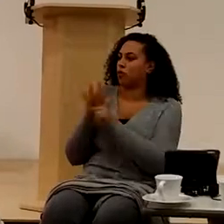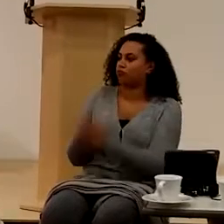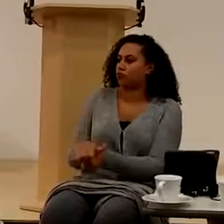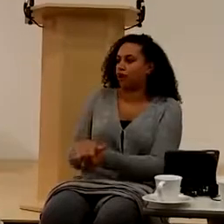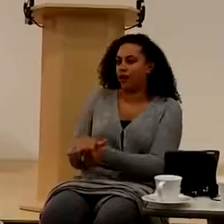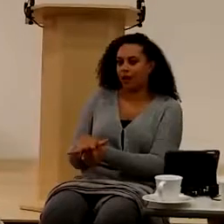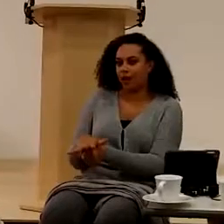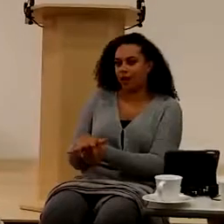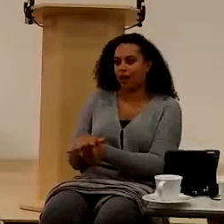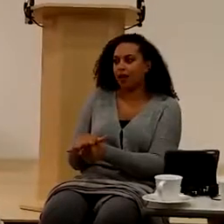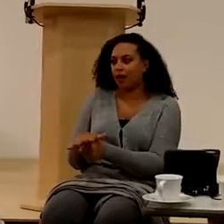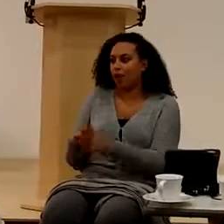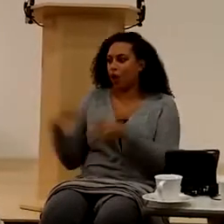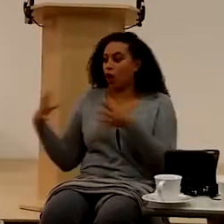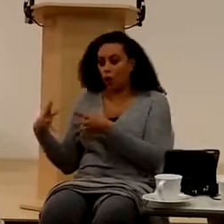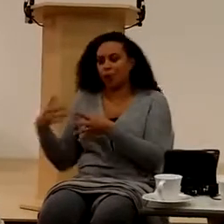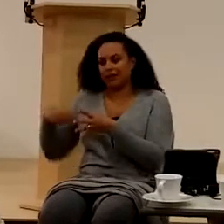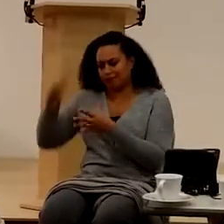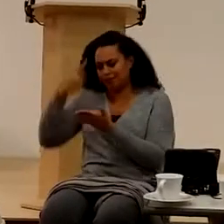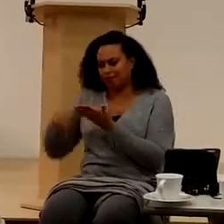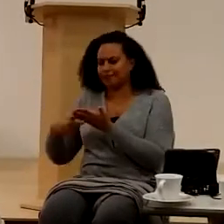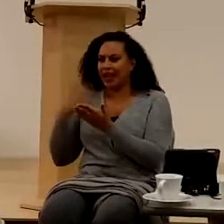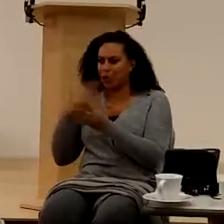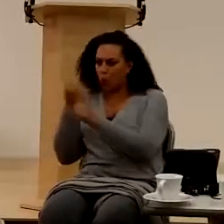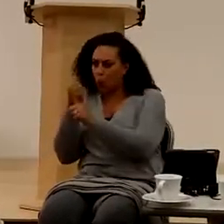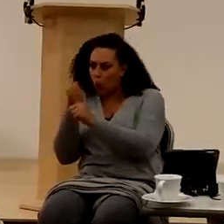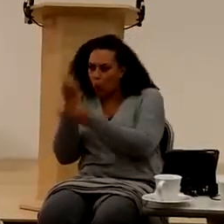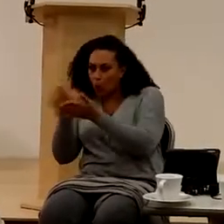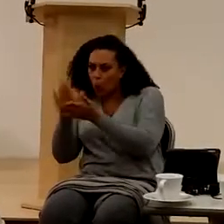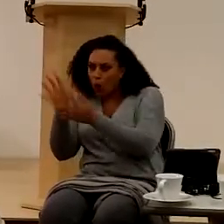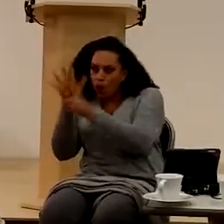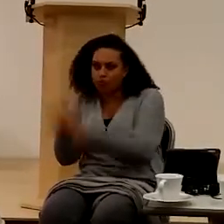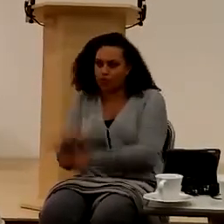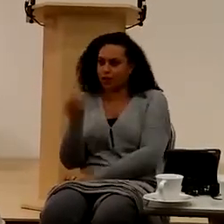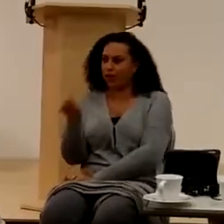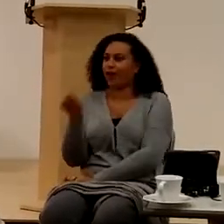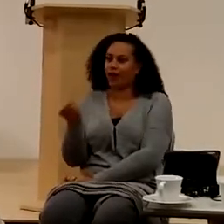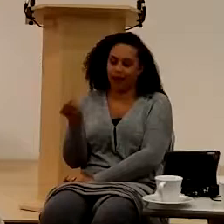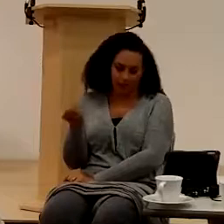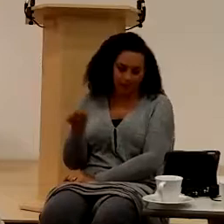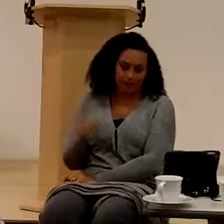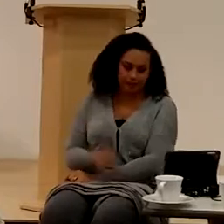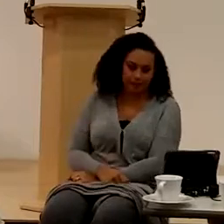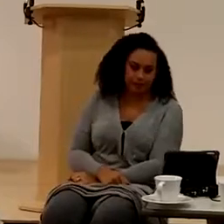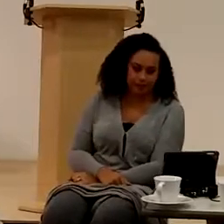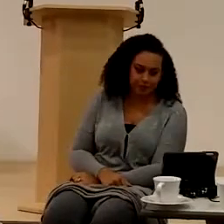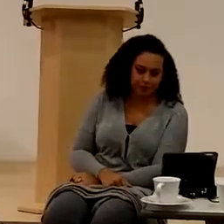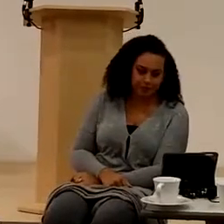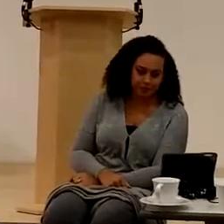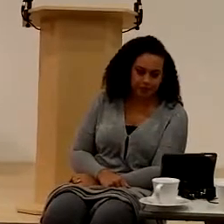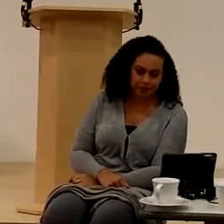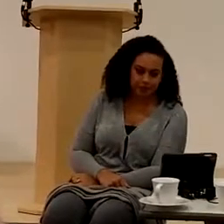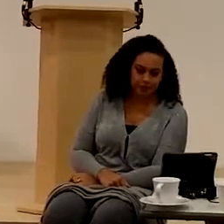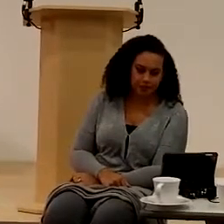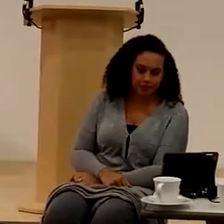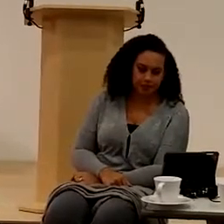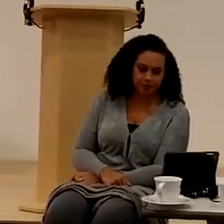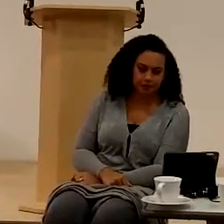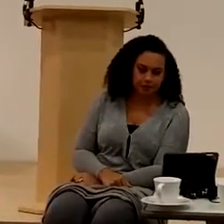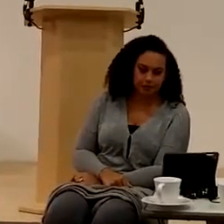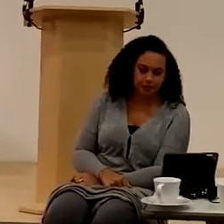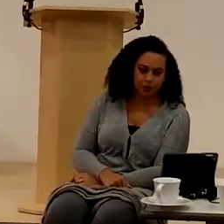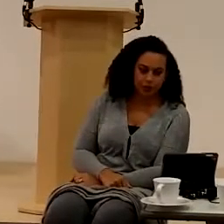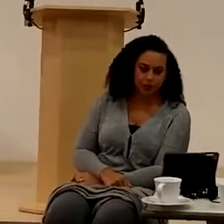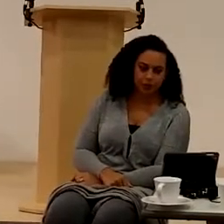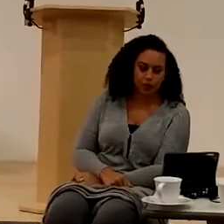proliferation of self-organized groups of disabled people seeking to